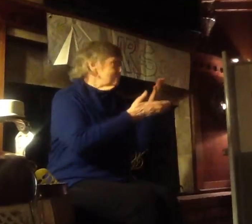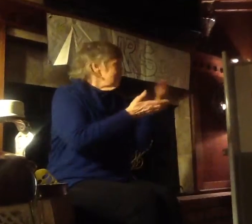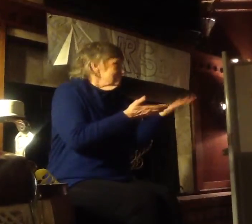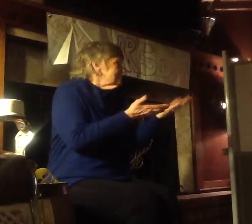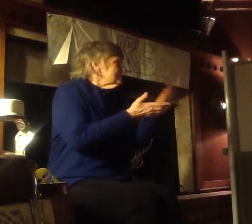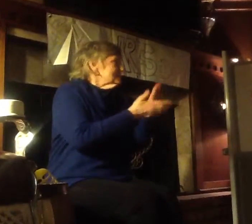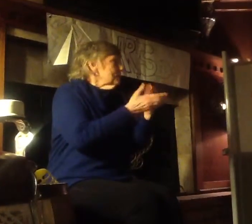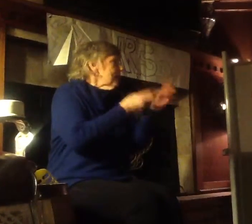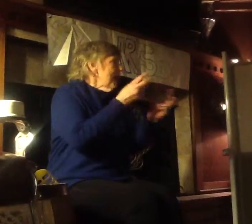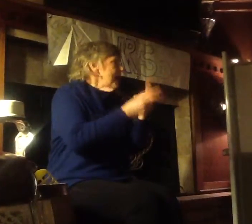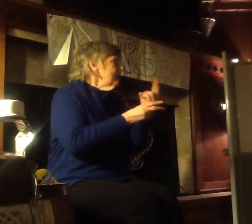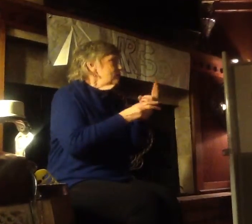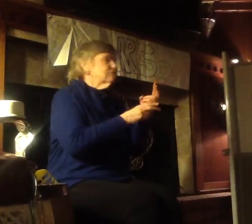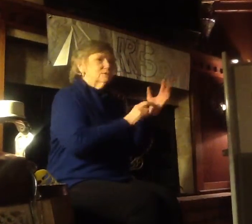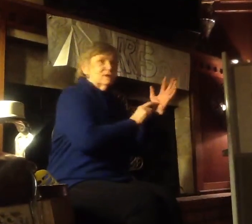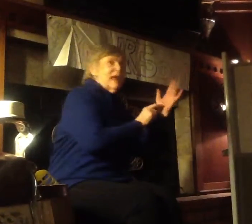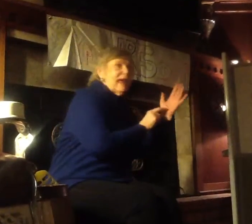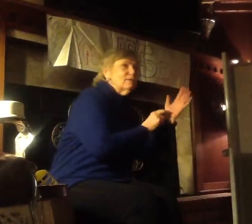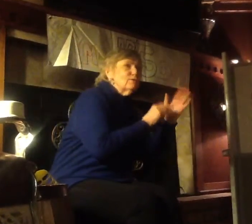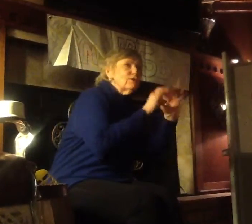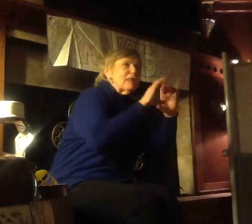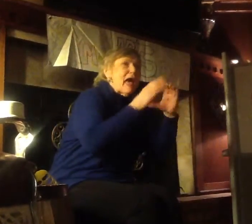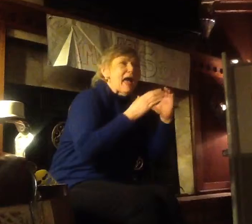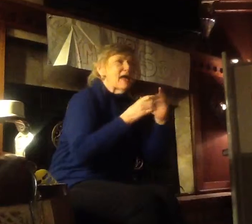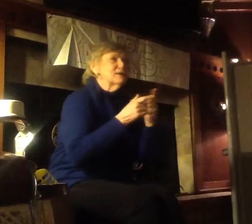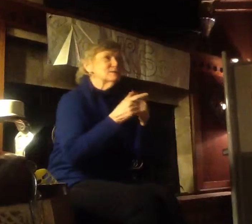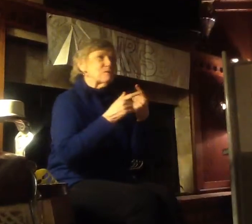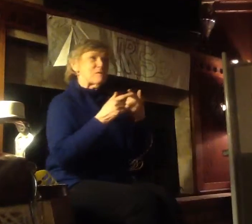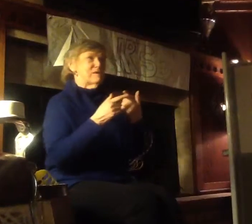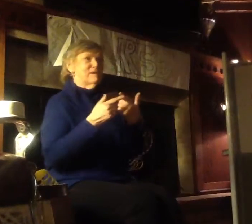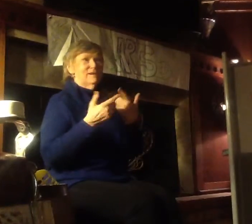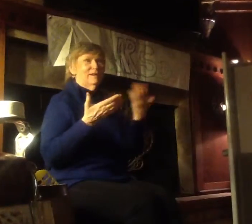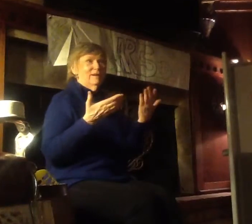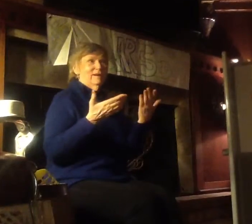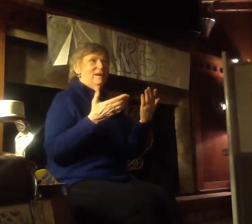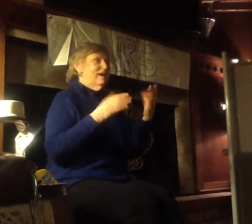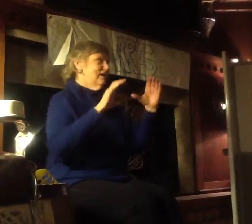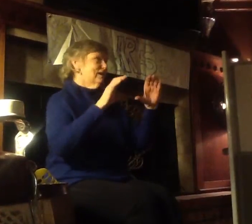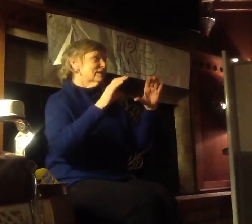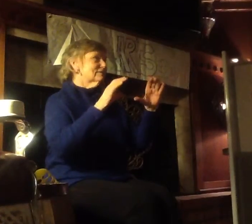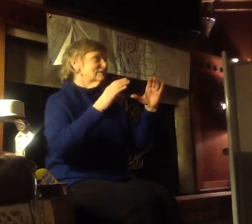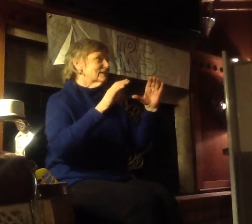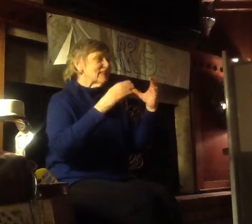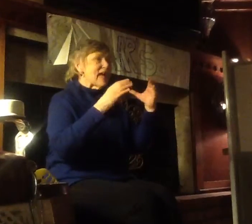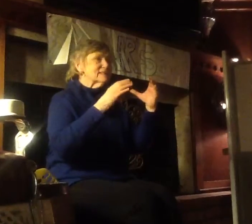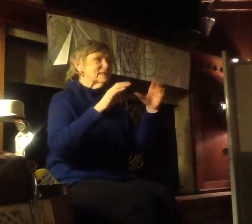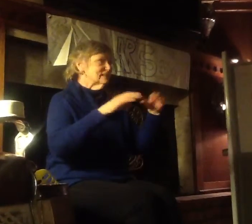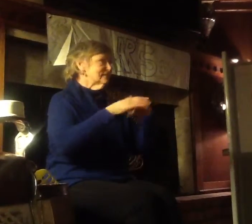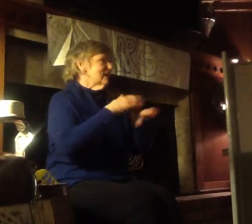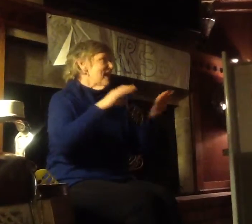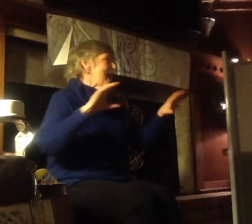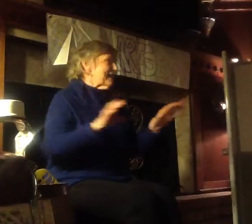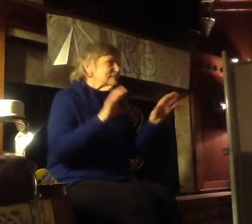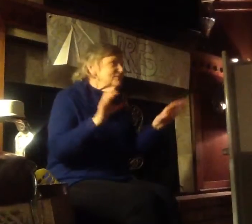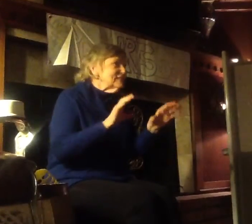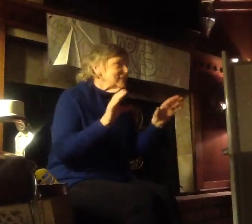give some kind of candle class or a class